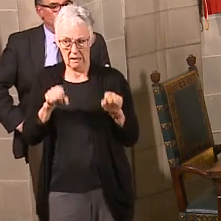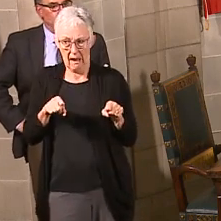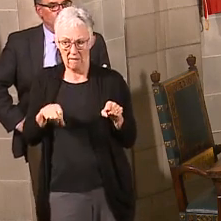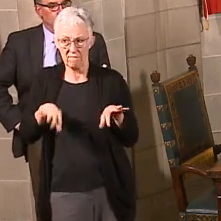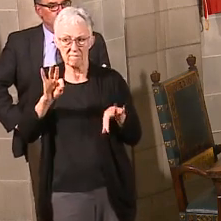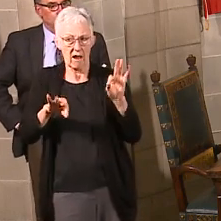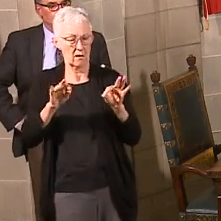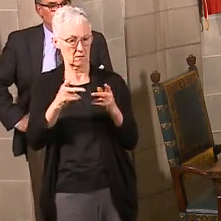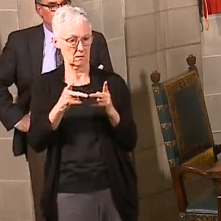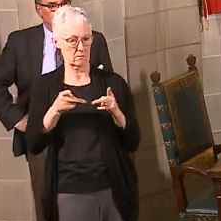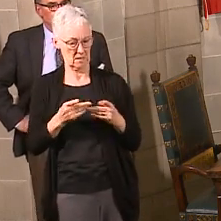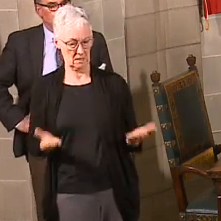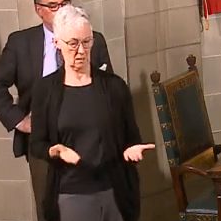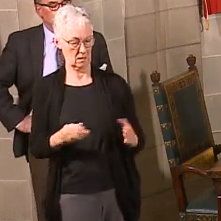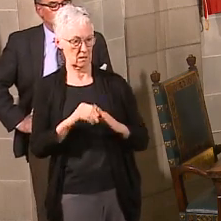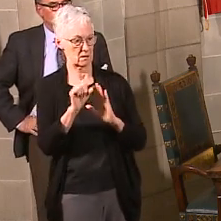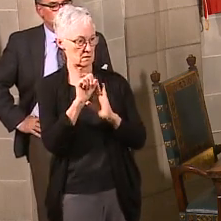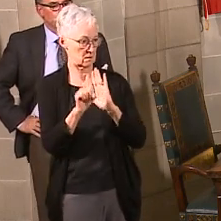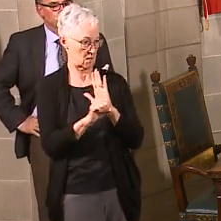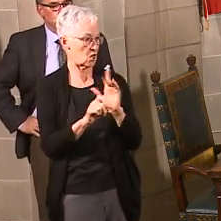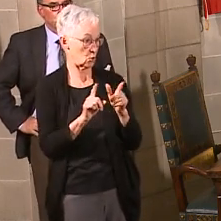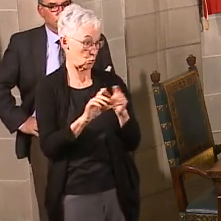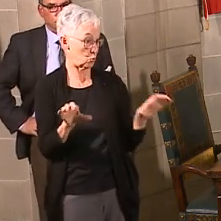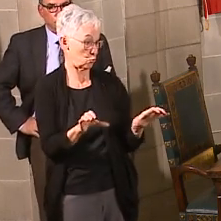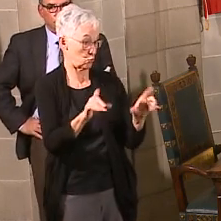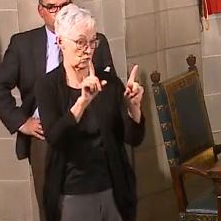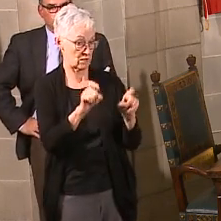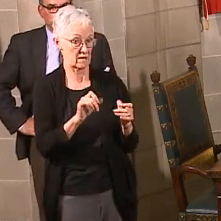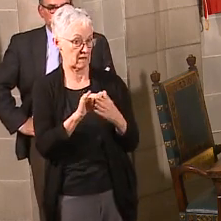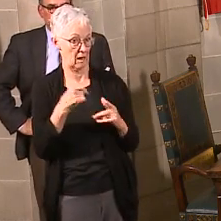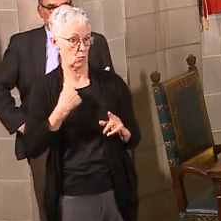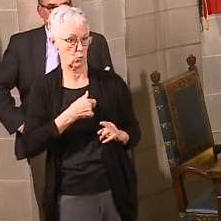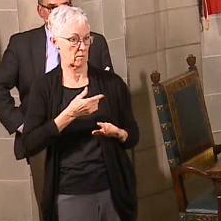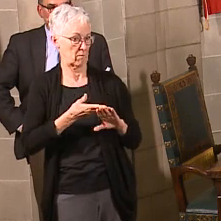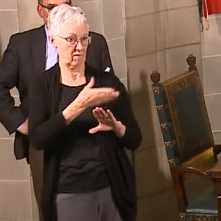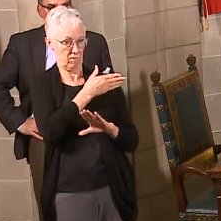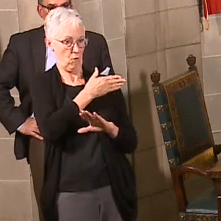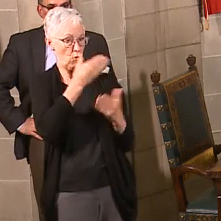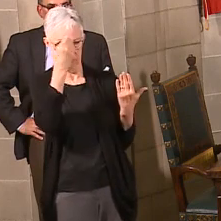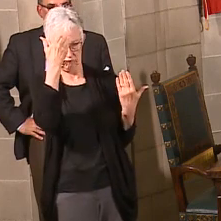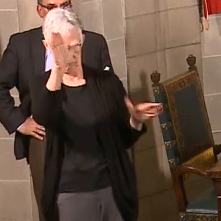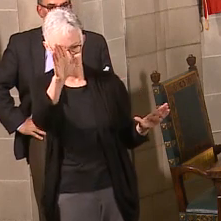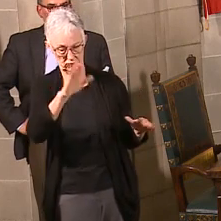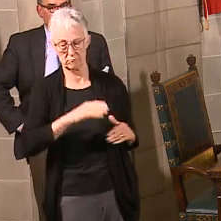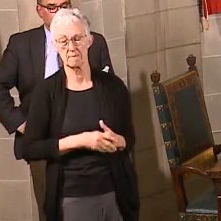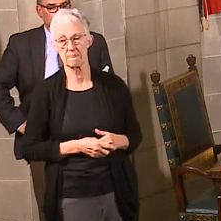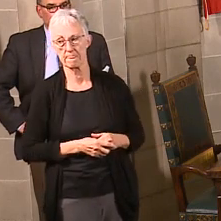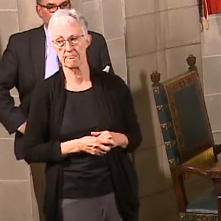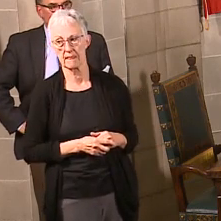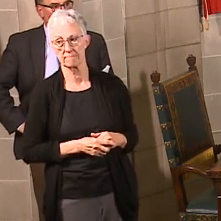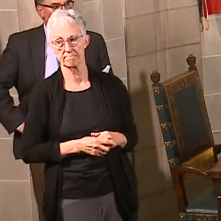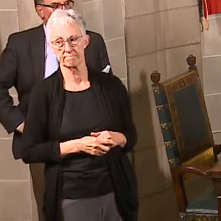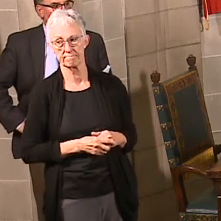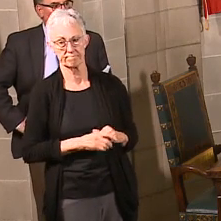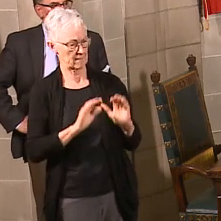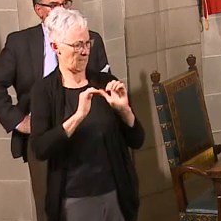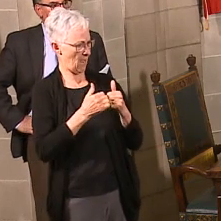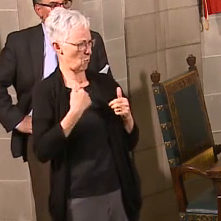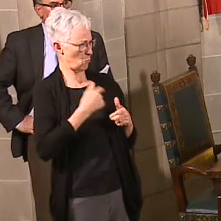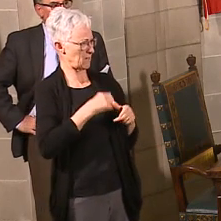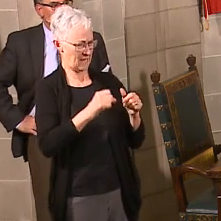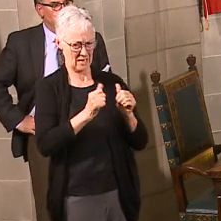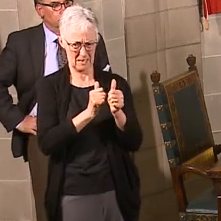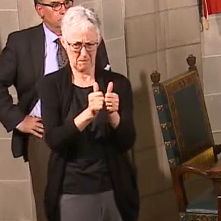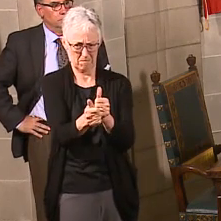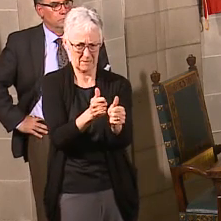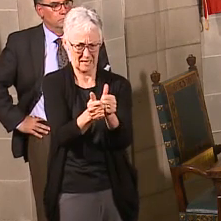yet. So there's a variety of channels we're pursuing to be able to expand testing. To that end, how can we compete with other states for tests and supplies so we can increase